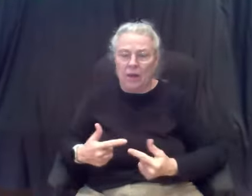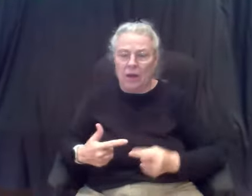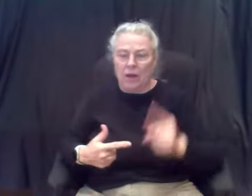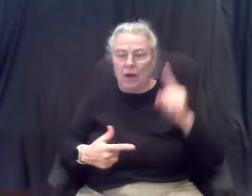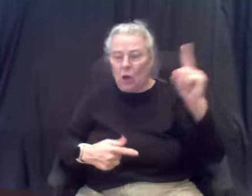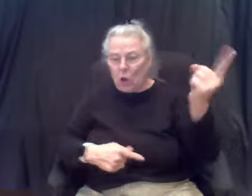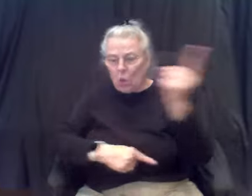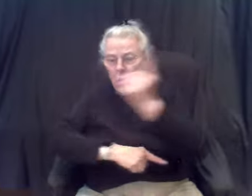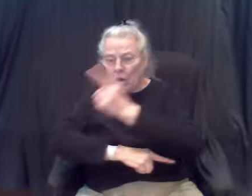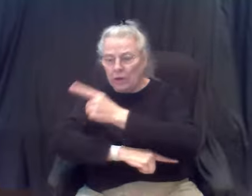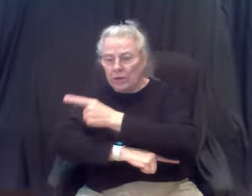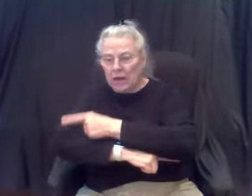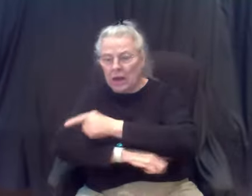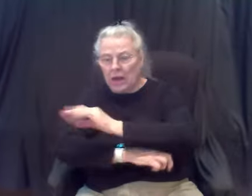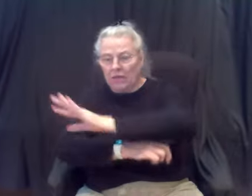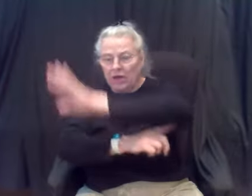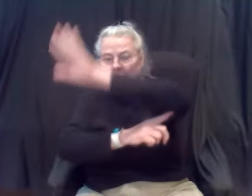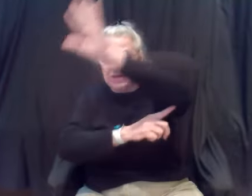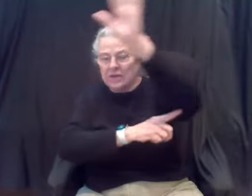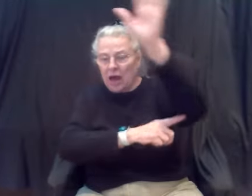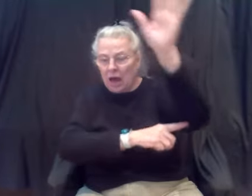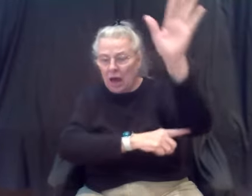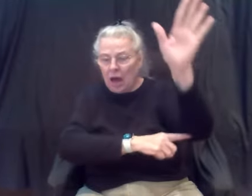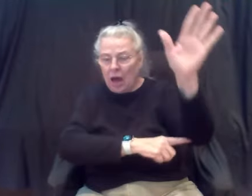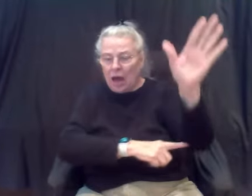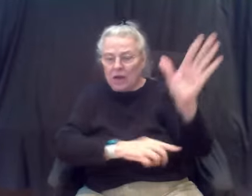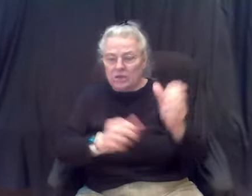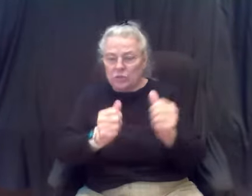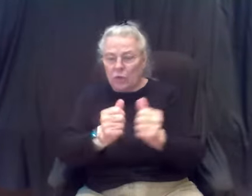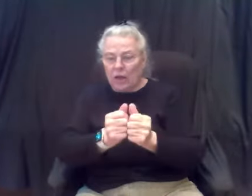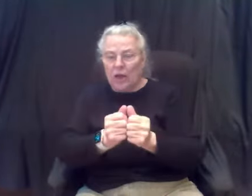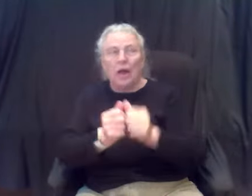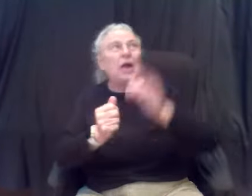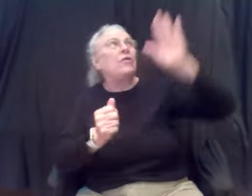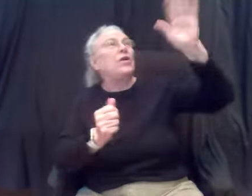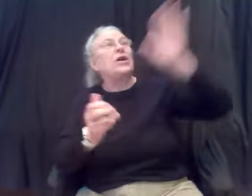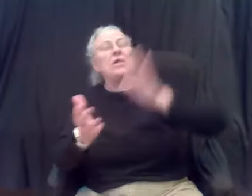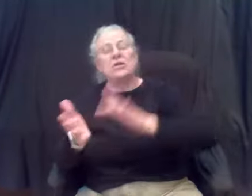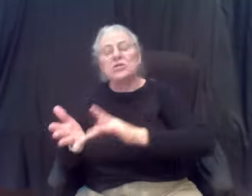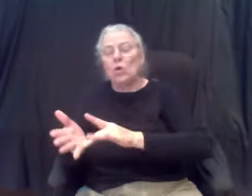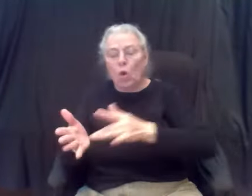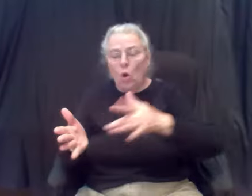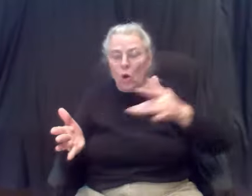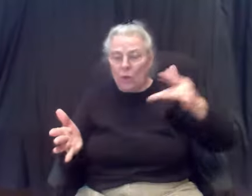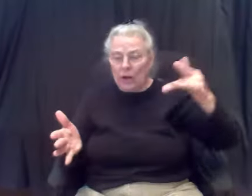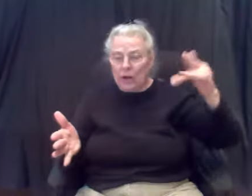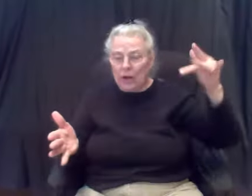coming. One day the skies with his glory